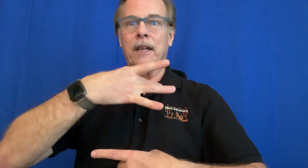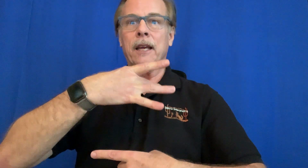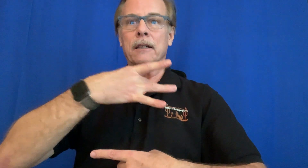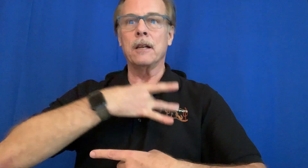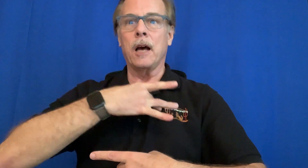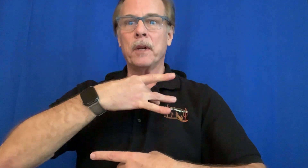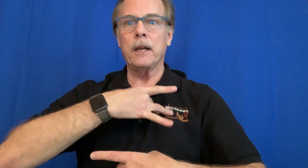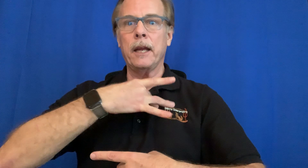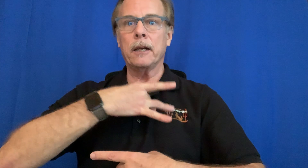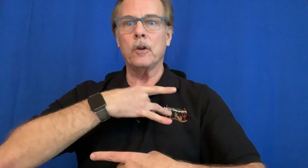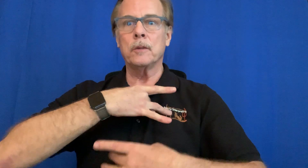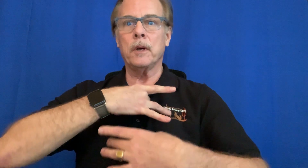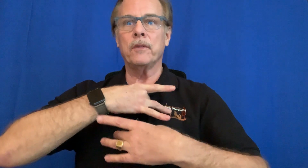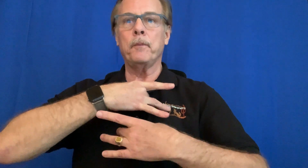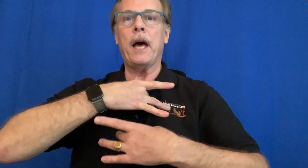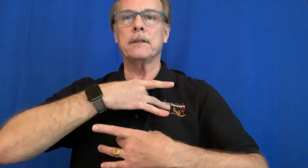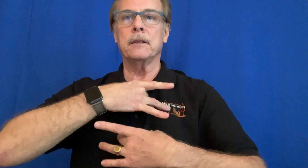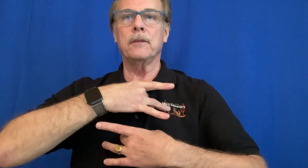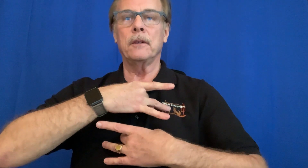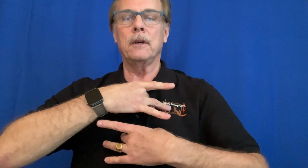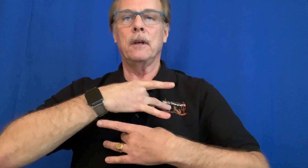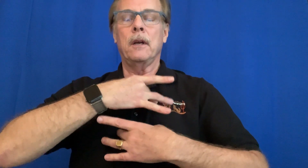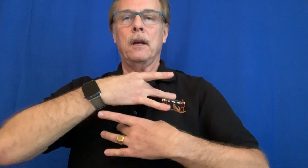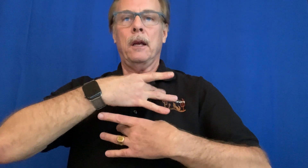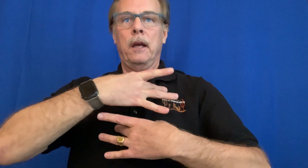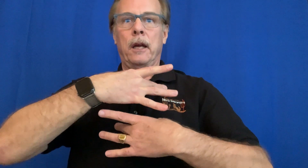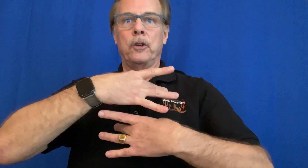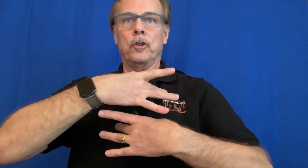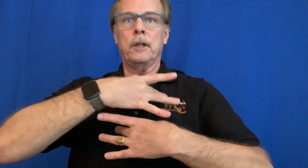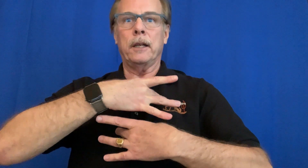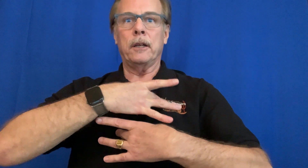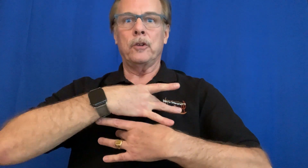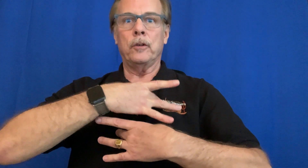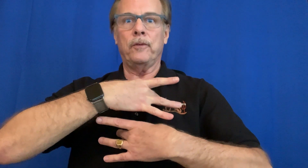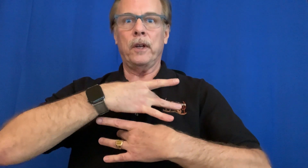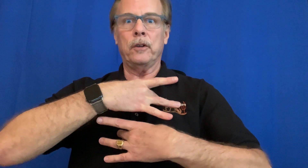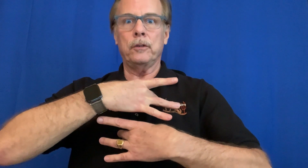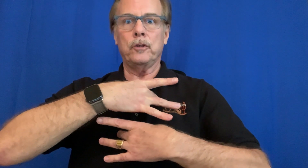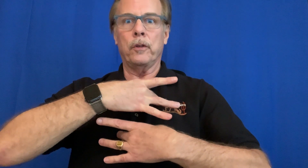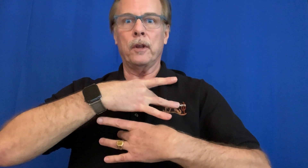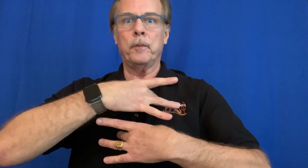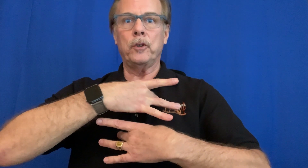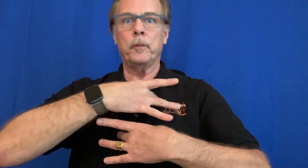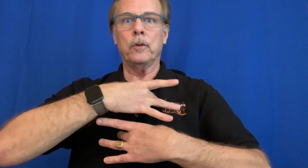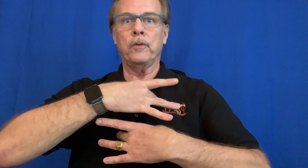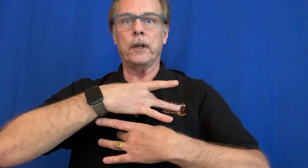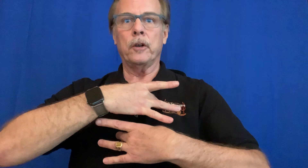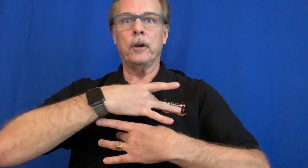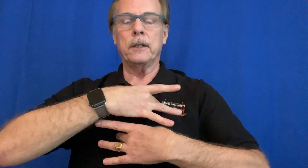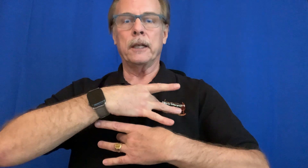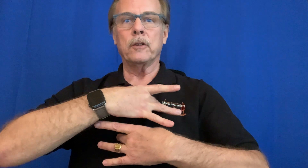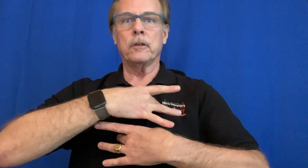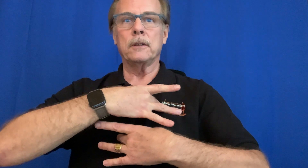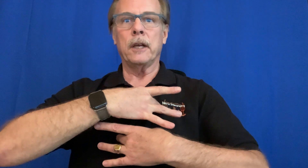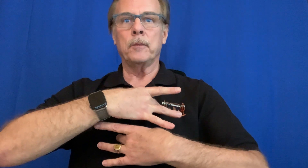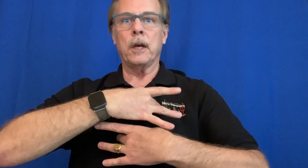again, dominant hand goes above the passive, and you're taking your fingers, your thumb and your middle finger, and together at the same time, and